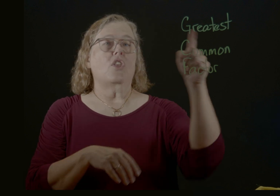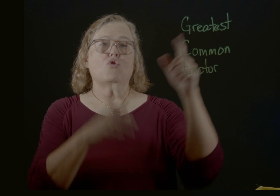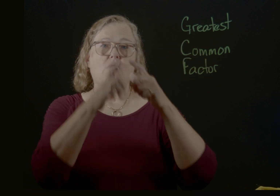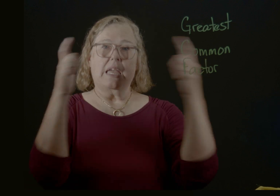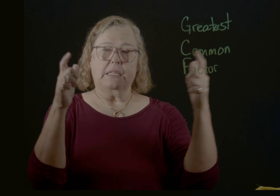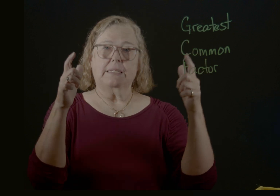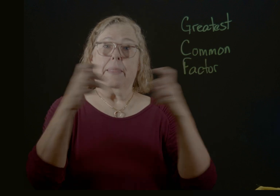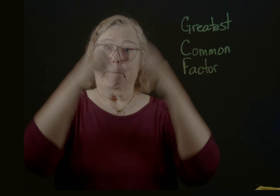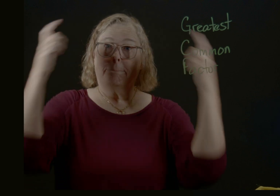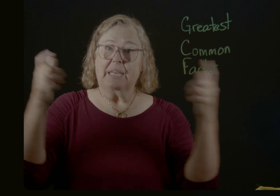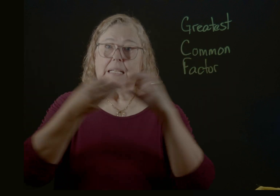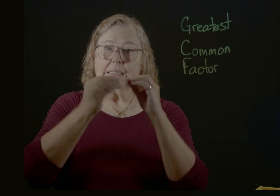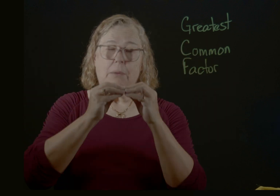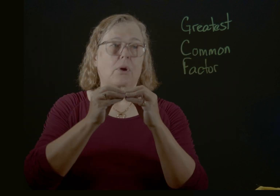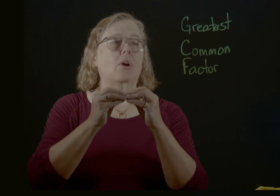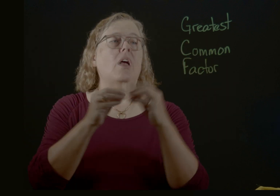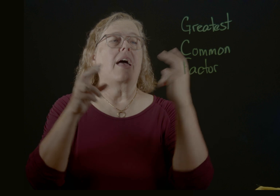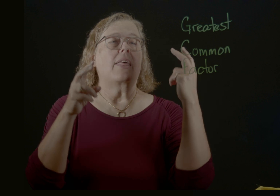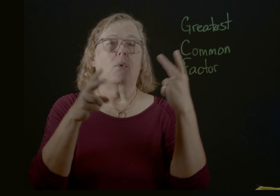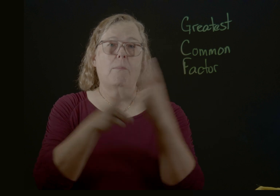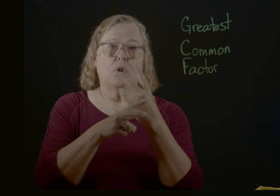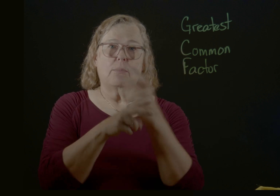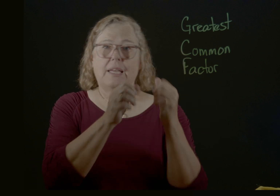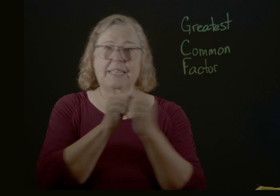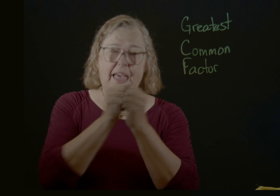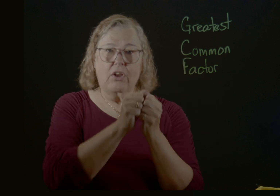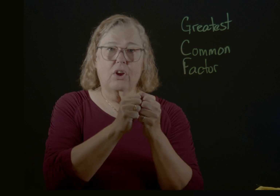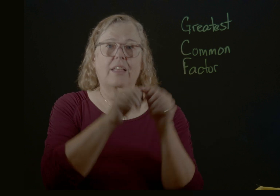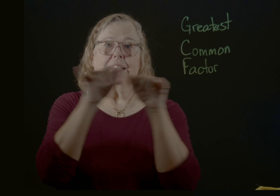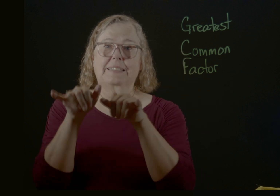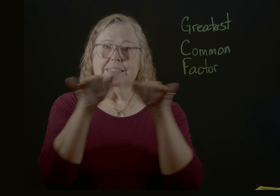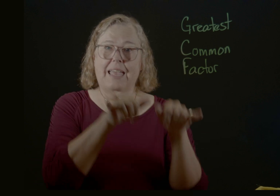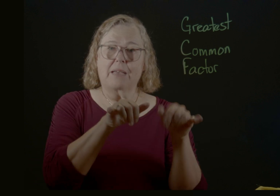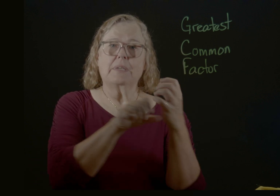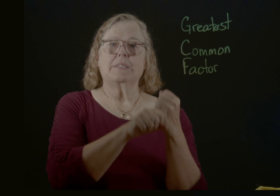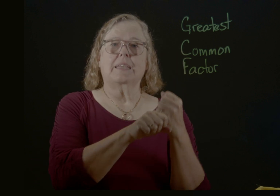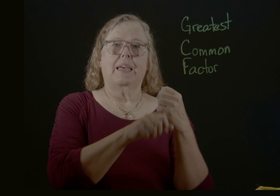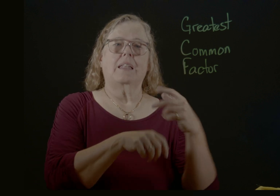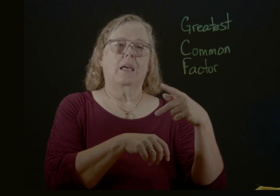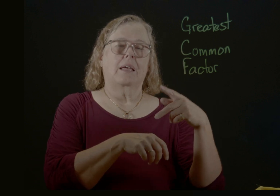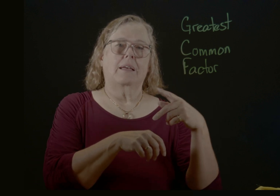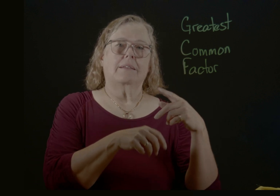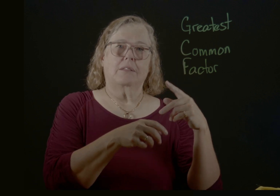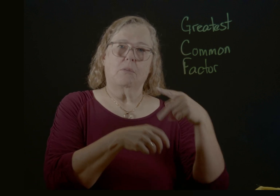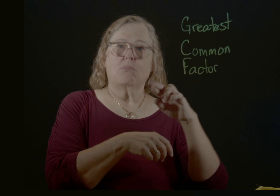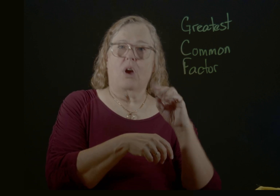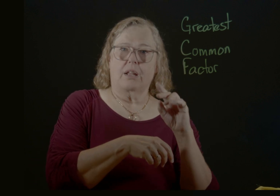So it's the greatest, the biggest number that they both have that we share that's the same, and it's